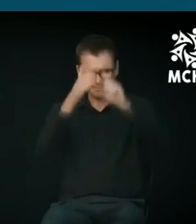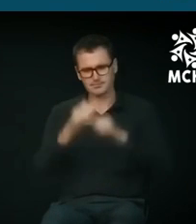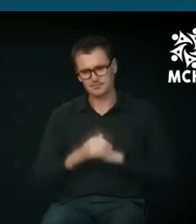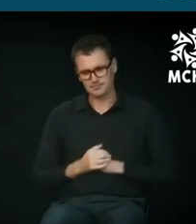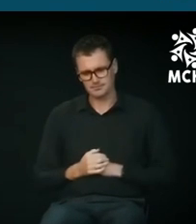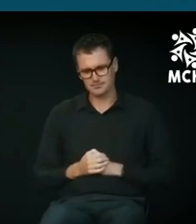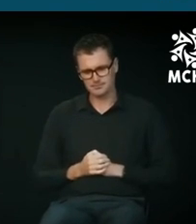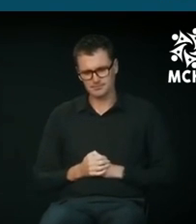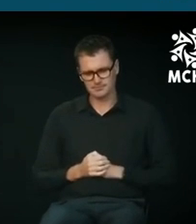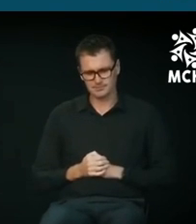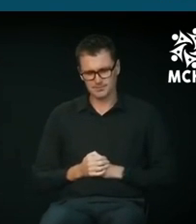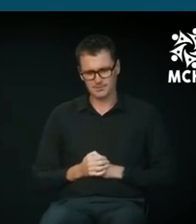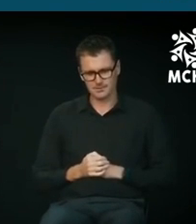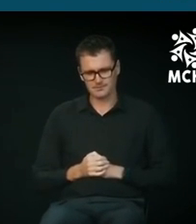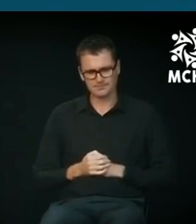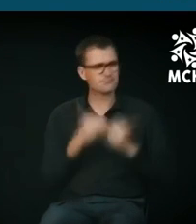People ask me